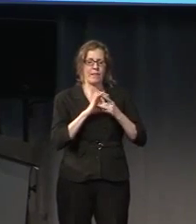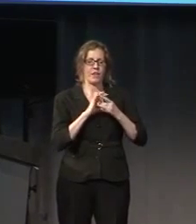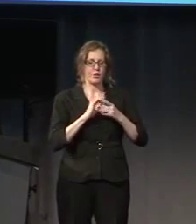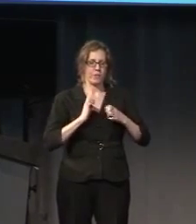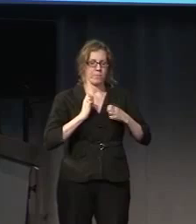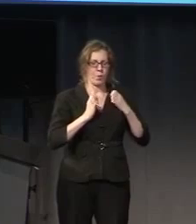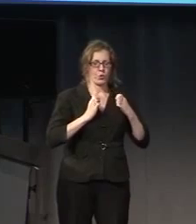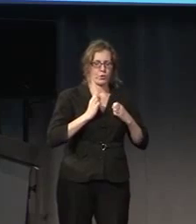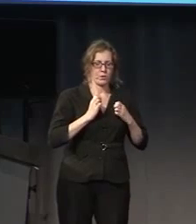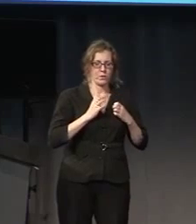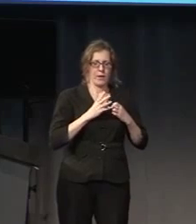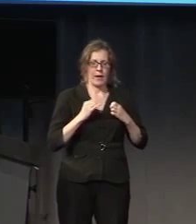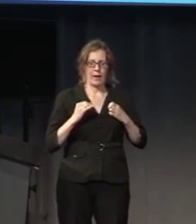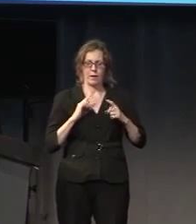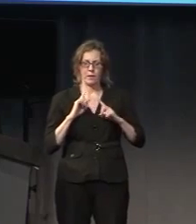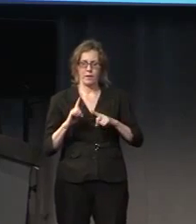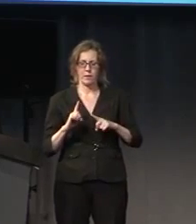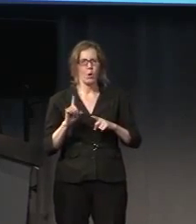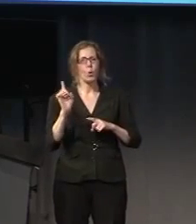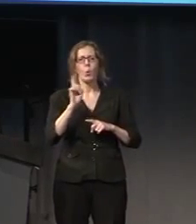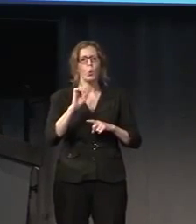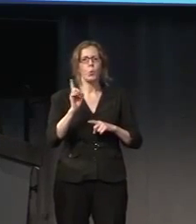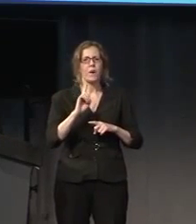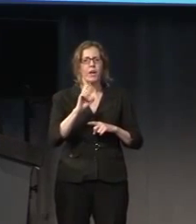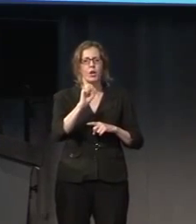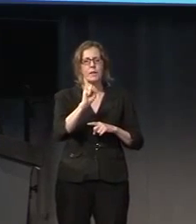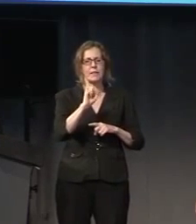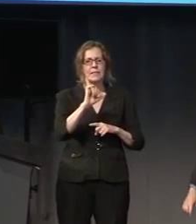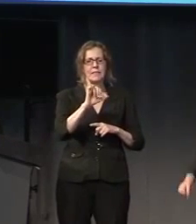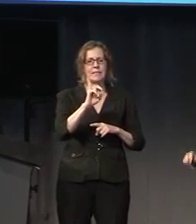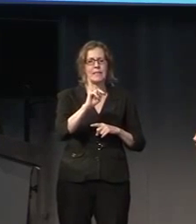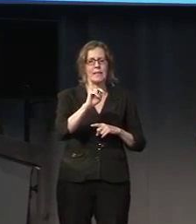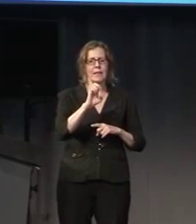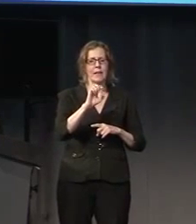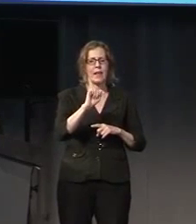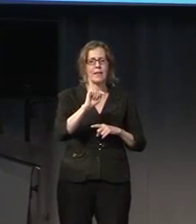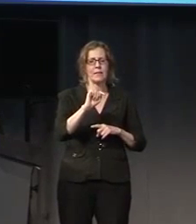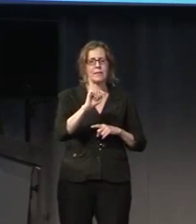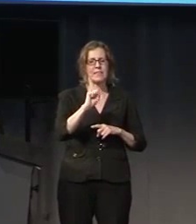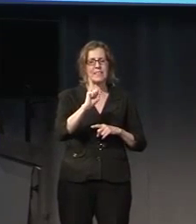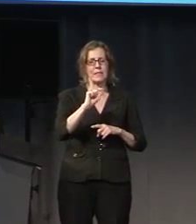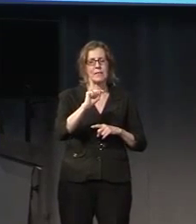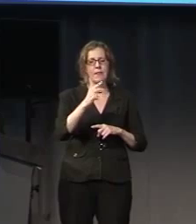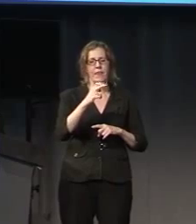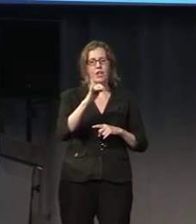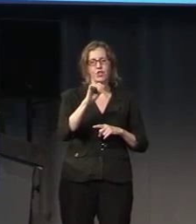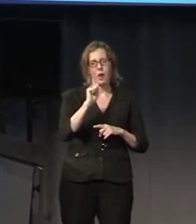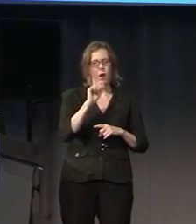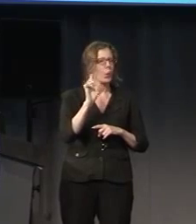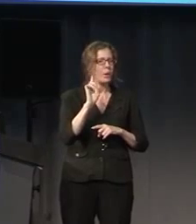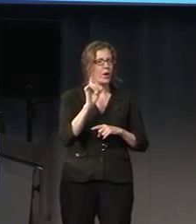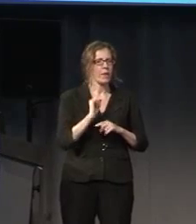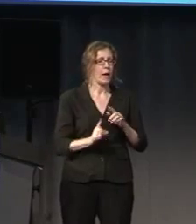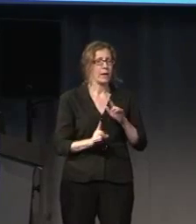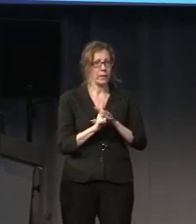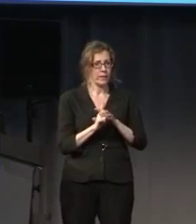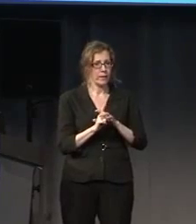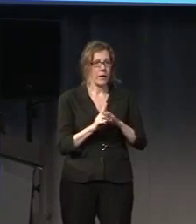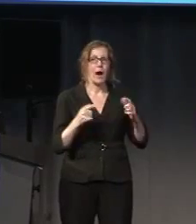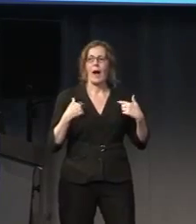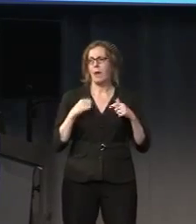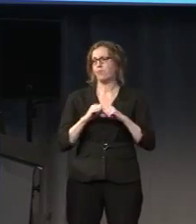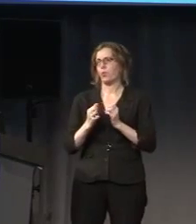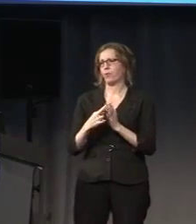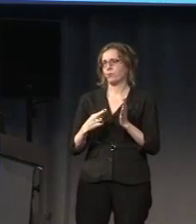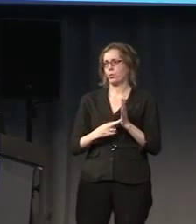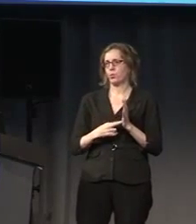synesthesia comes in as color intersects with other senses. Okay, now I broke the rules because I was supposed to wait for him to get a microphone.